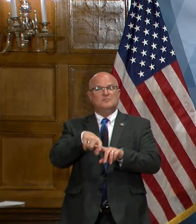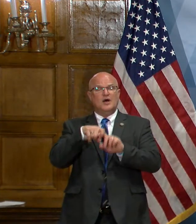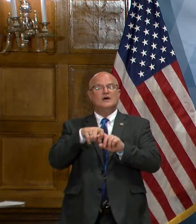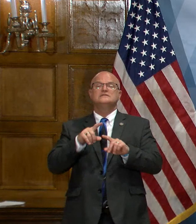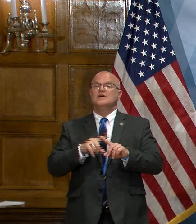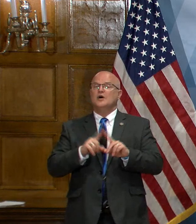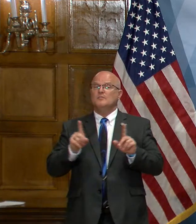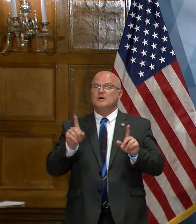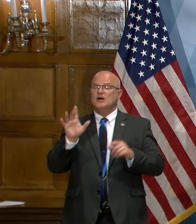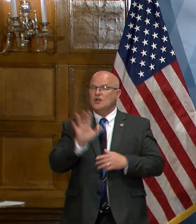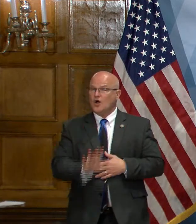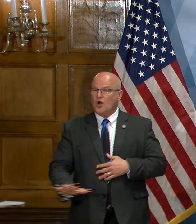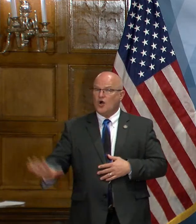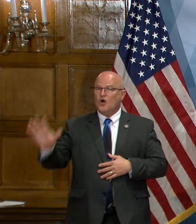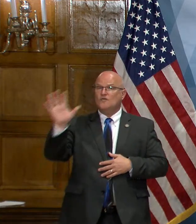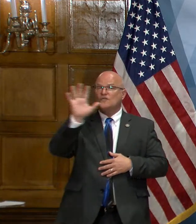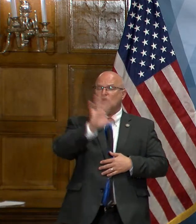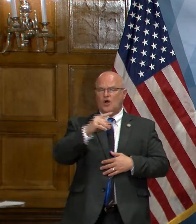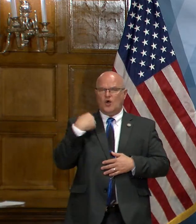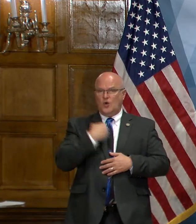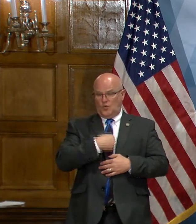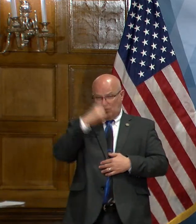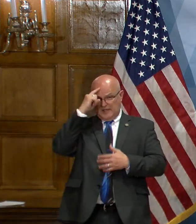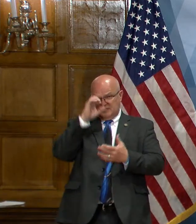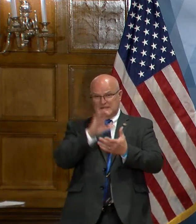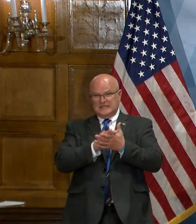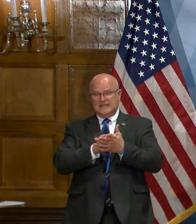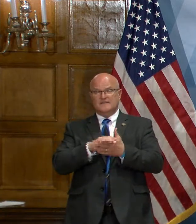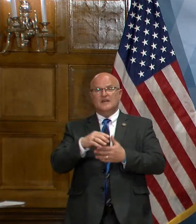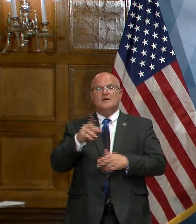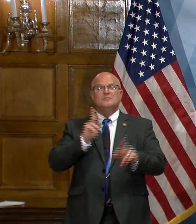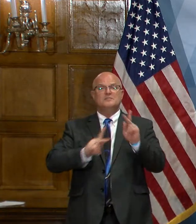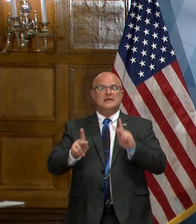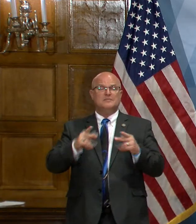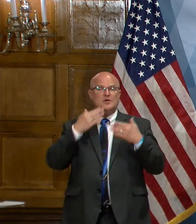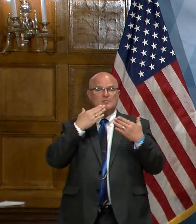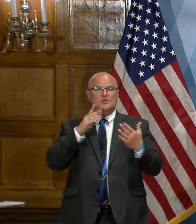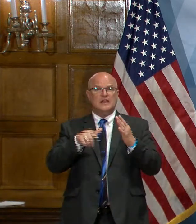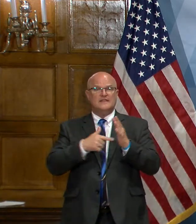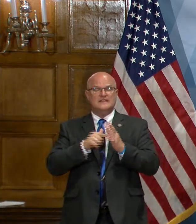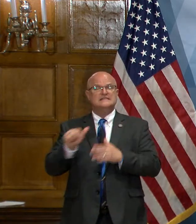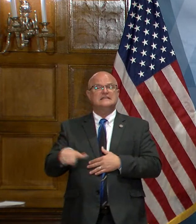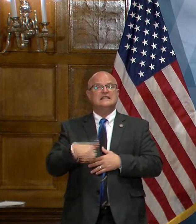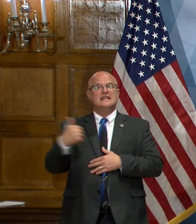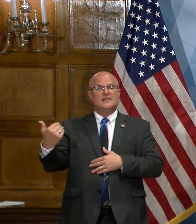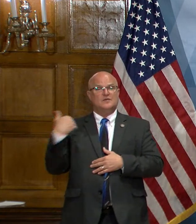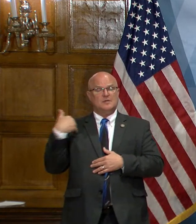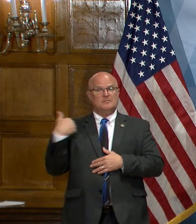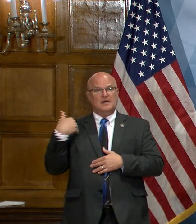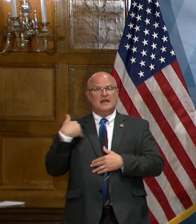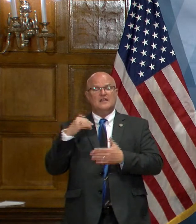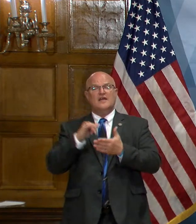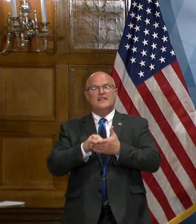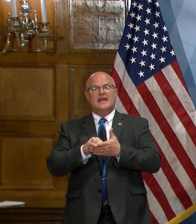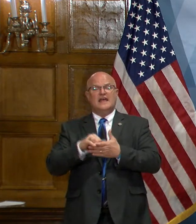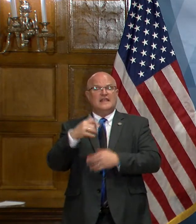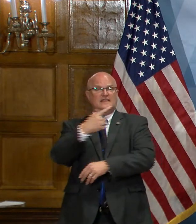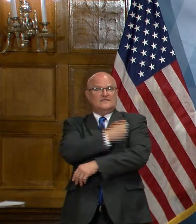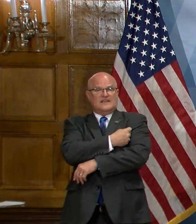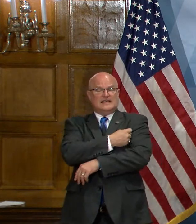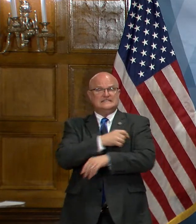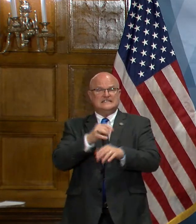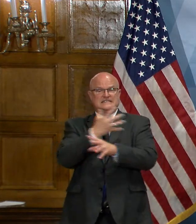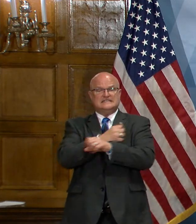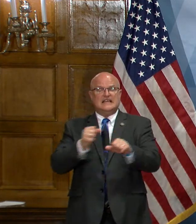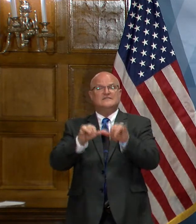but overall, we believe that the public will appreciate this as another reminder that the vaccine safety system